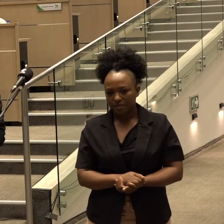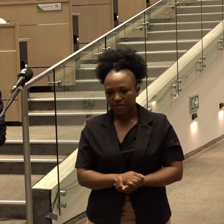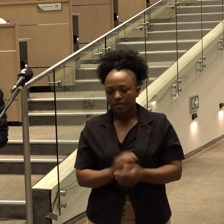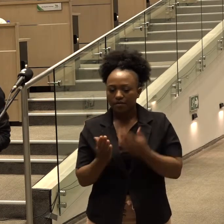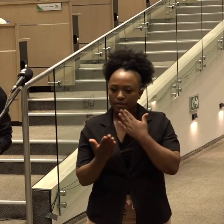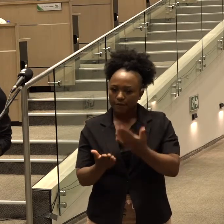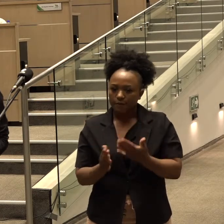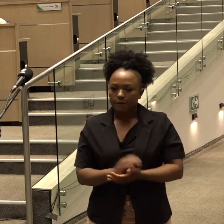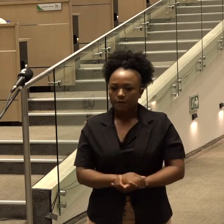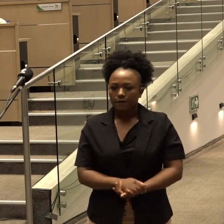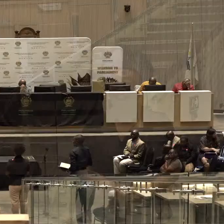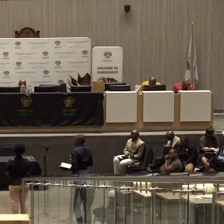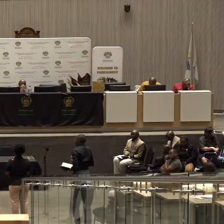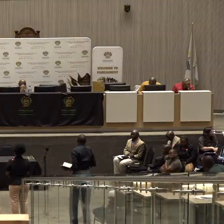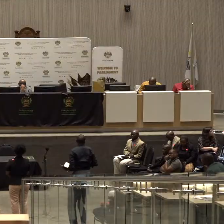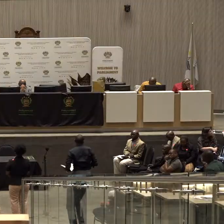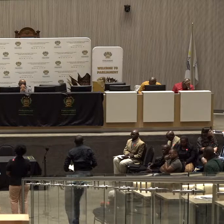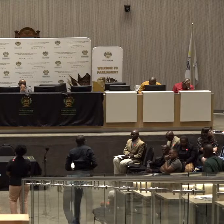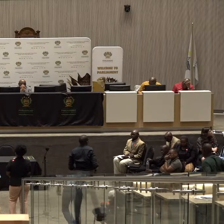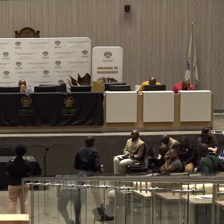thank you